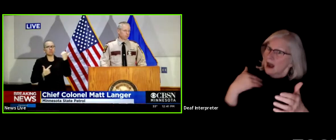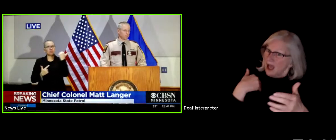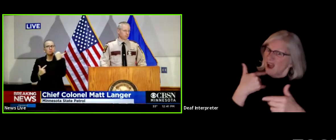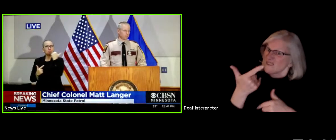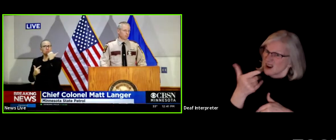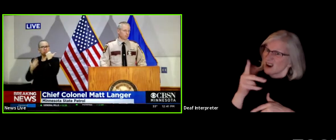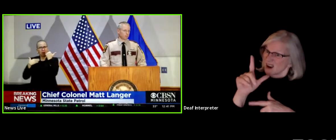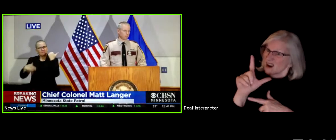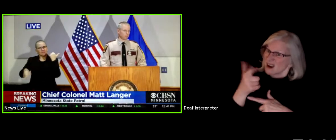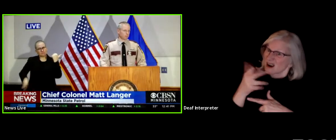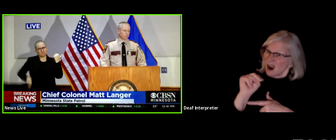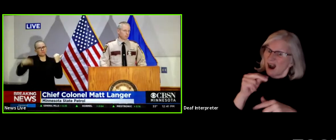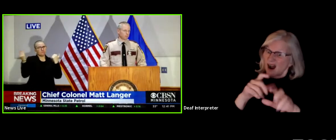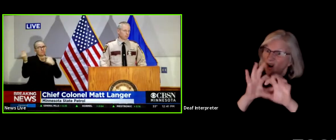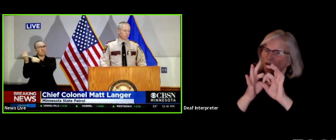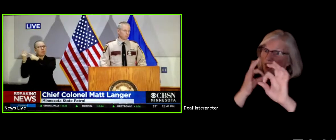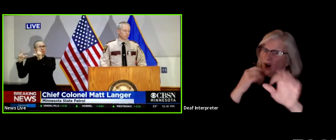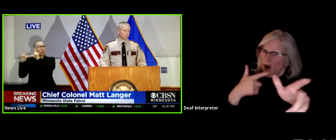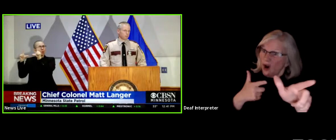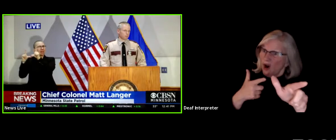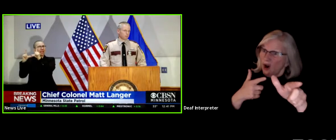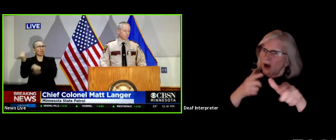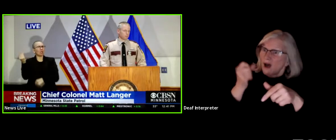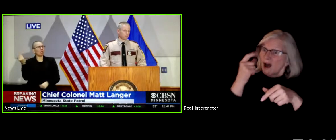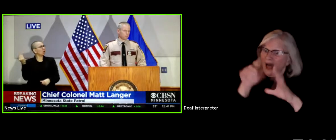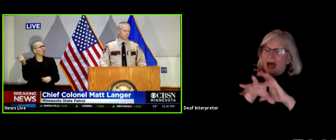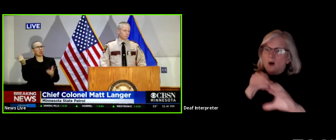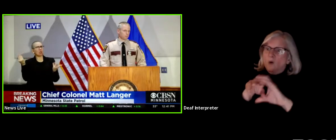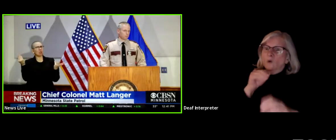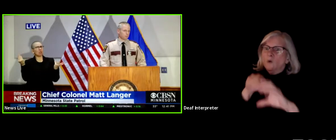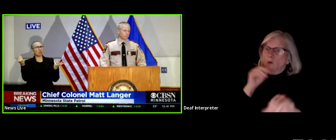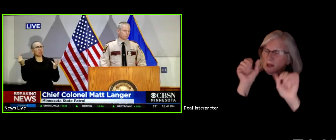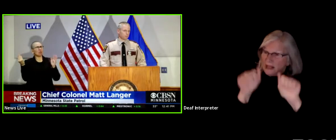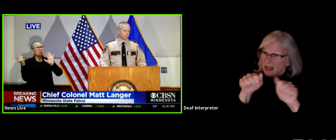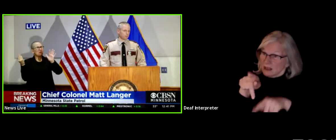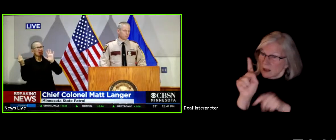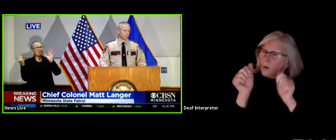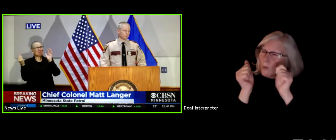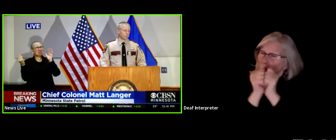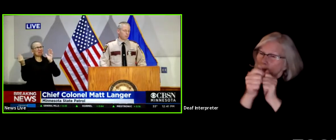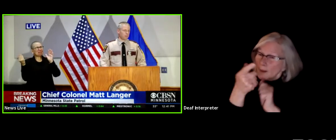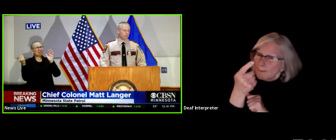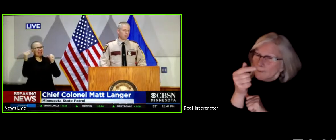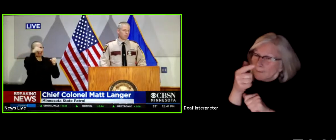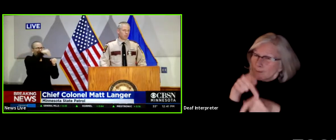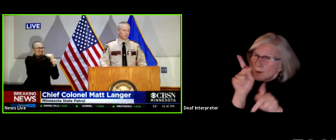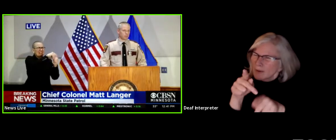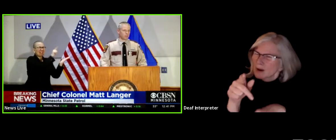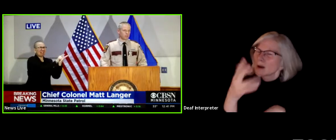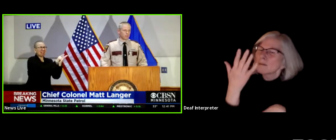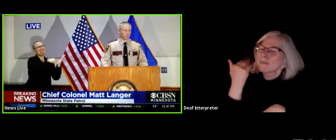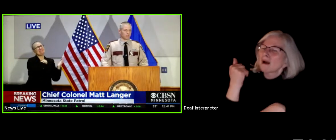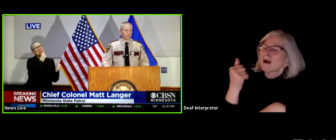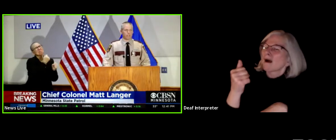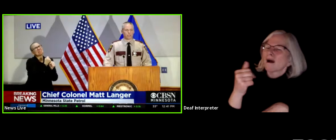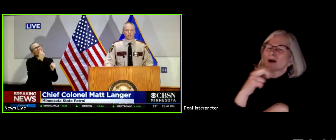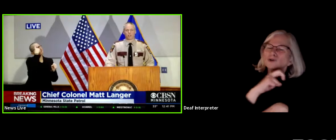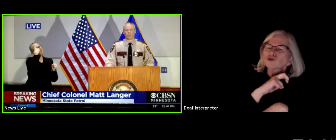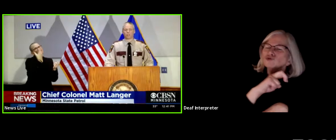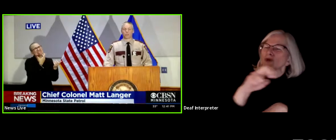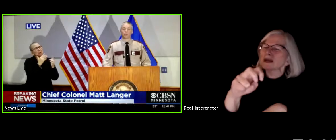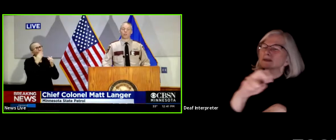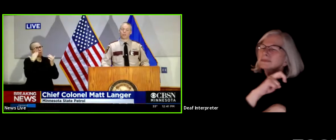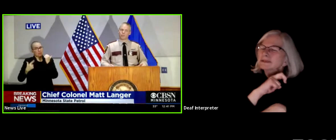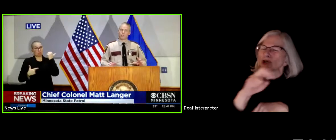other St. Paul ordinance, because there's the transportation rule as well about facing it. Right.